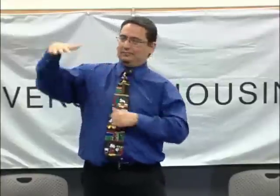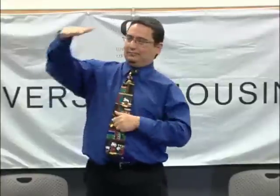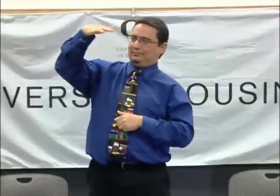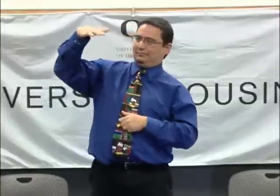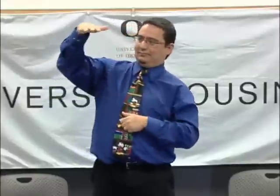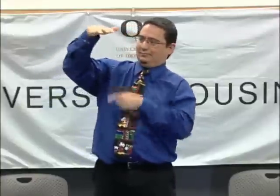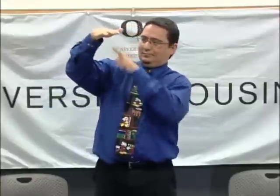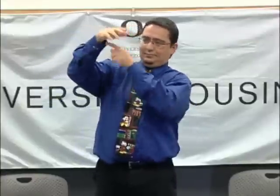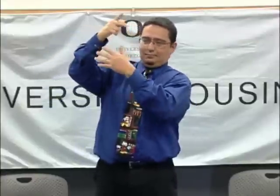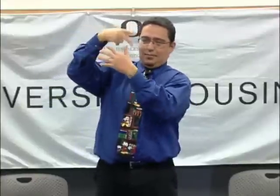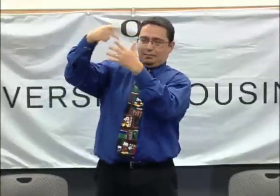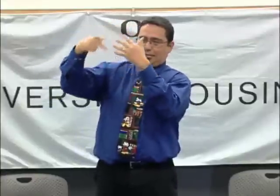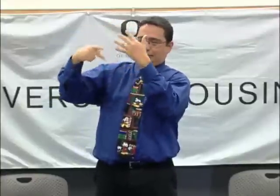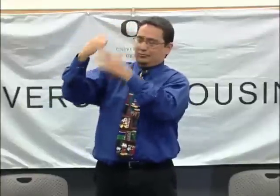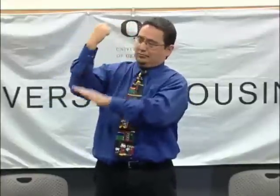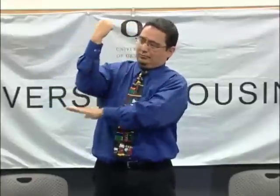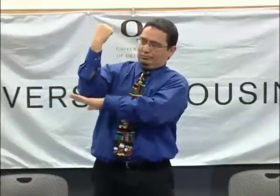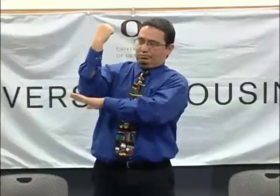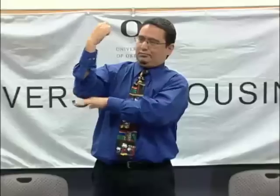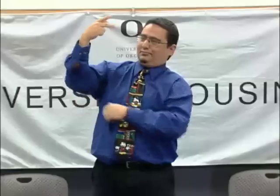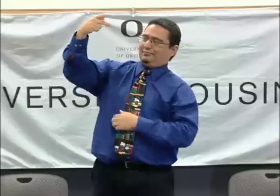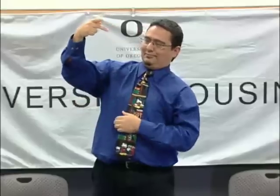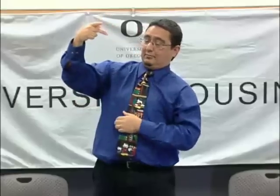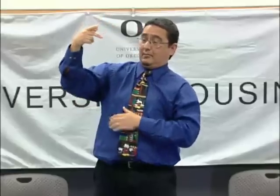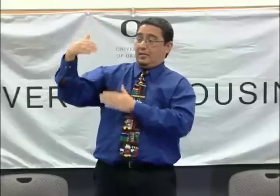majority. So there, I'm signing them near the top.